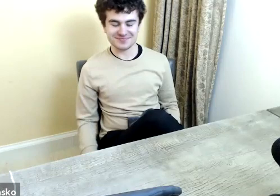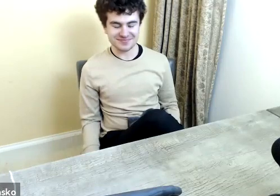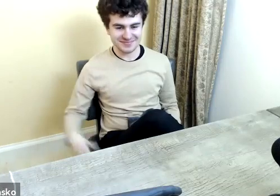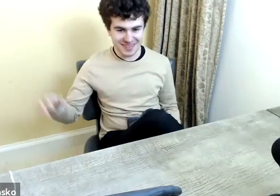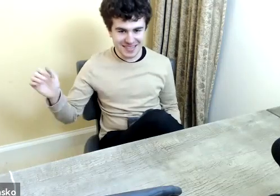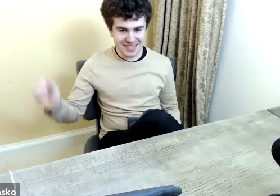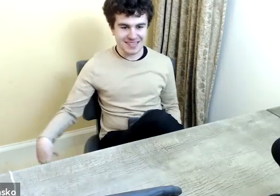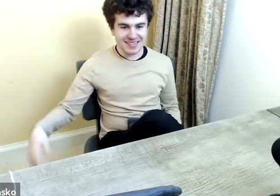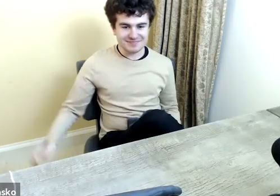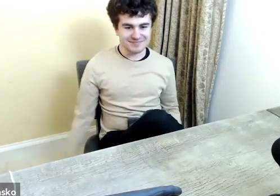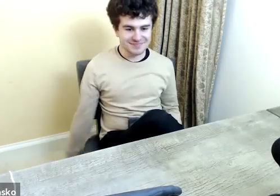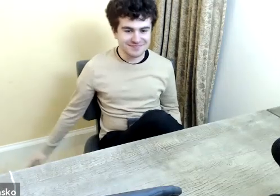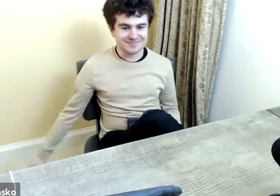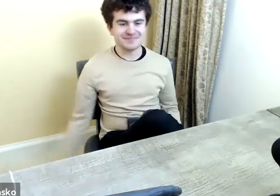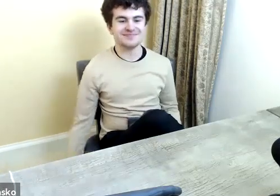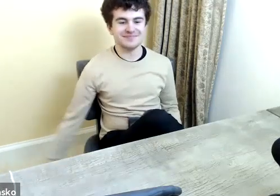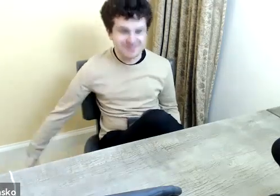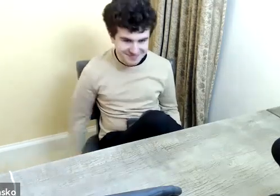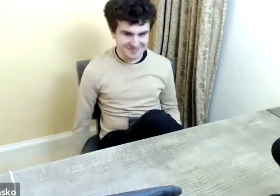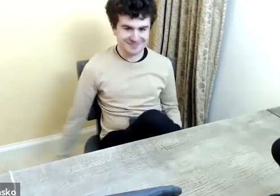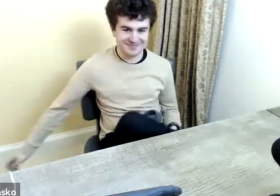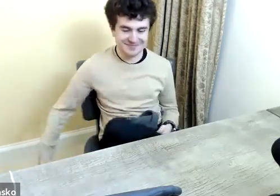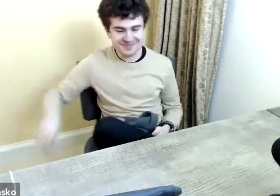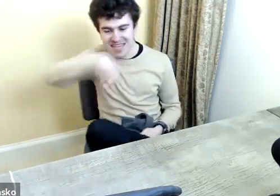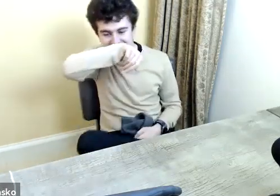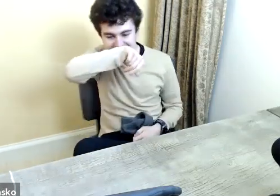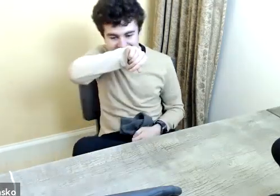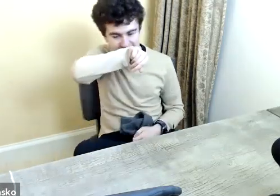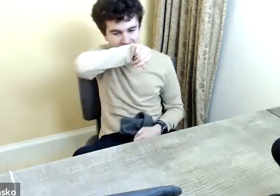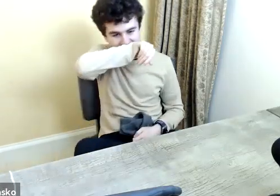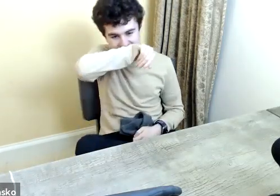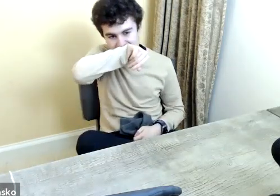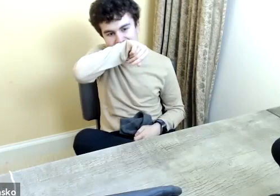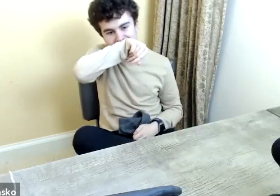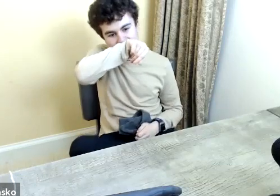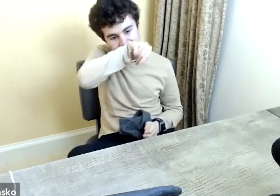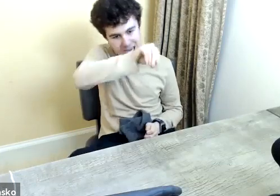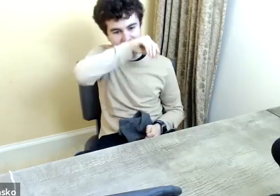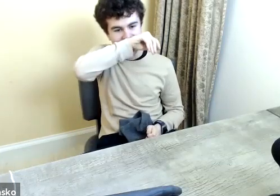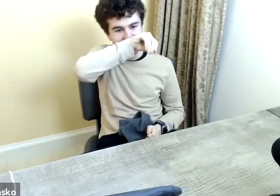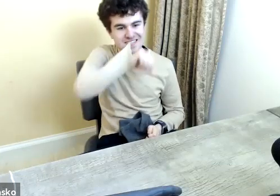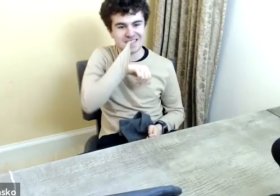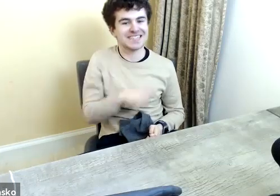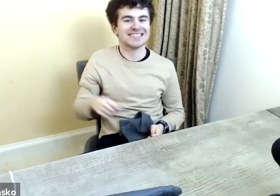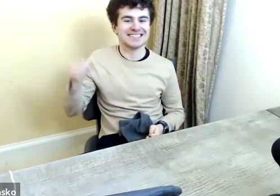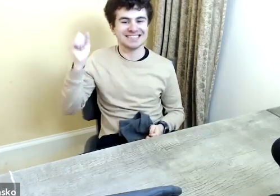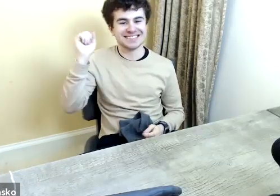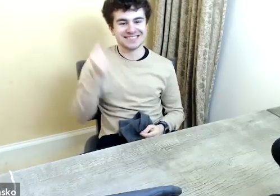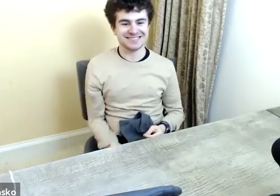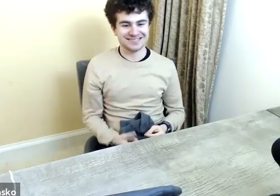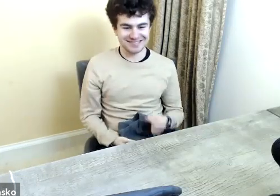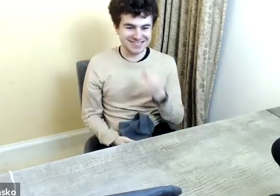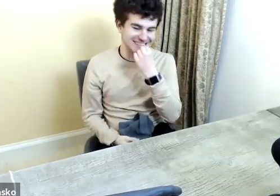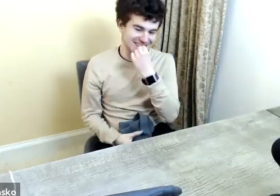curriculum that was actually set up for me to access it easily, and I could pull a few questions together that showed how fast I can work if the